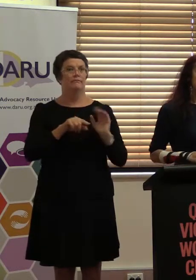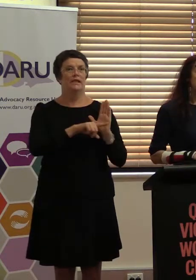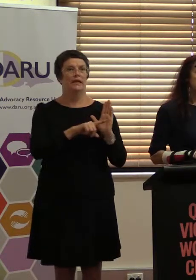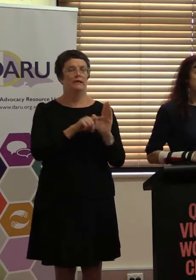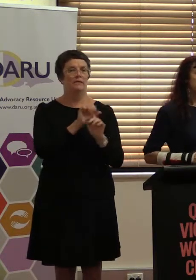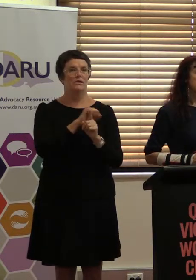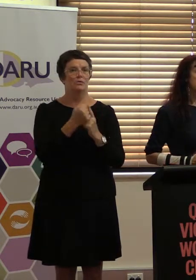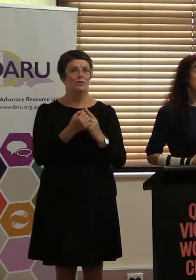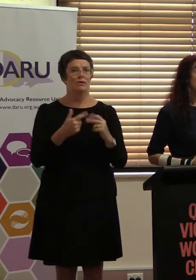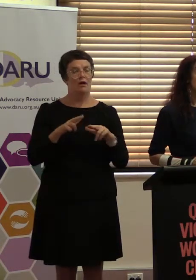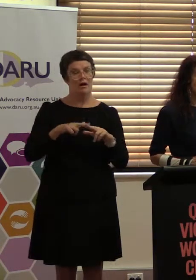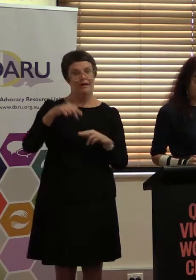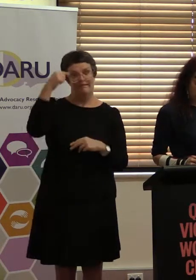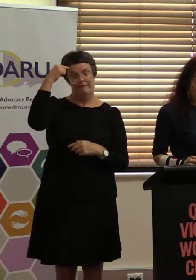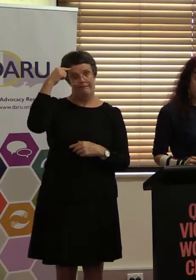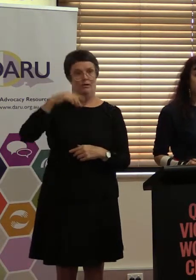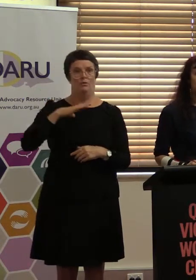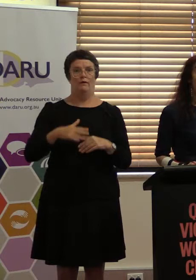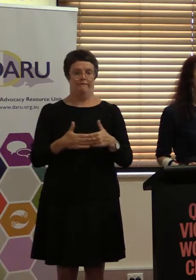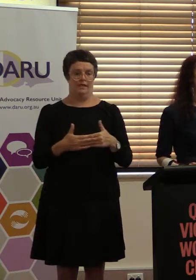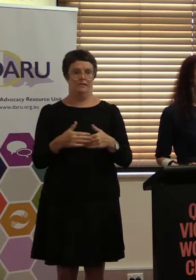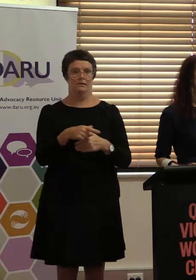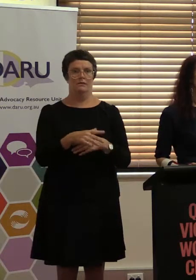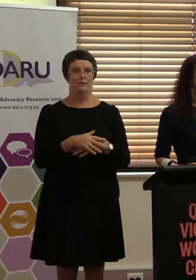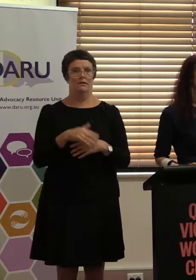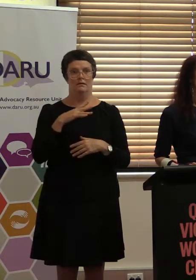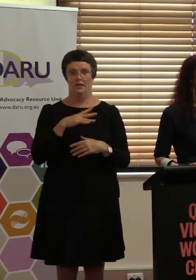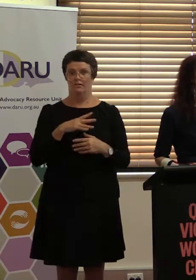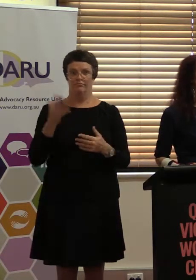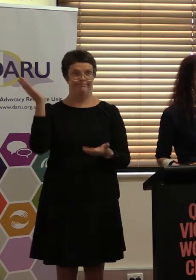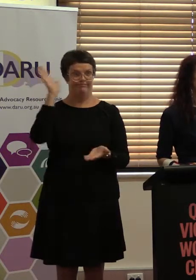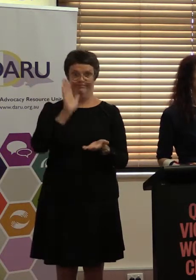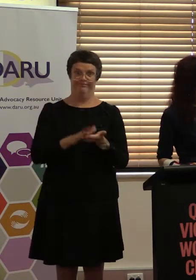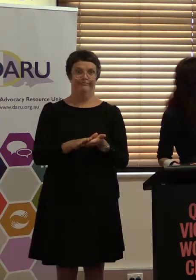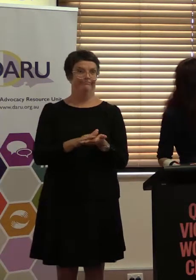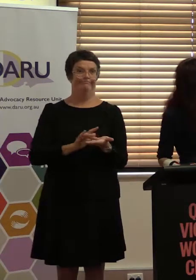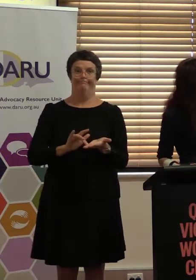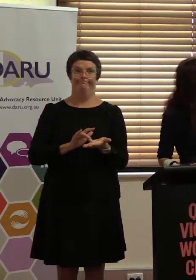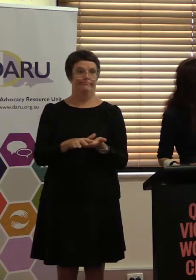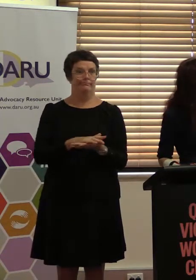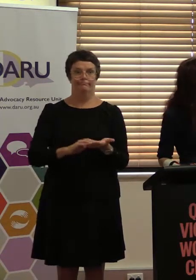fixing these issues requires such an overhaul that no one's prepared to do it.